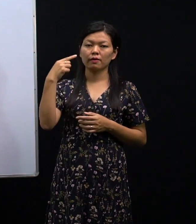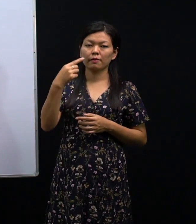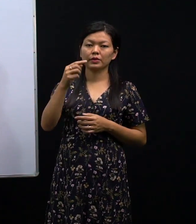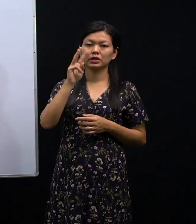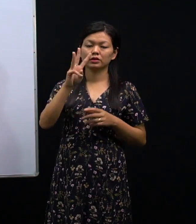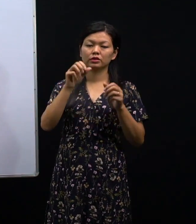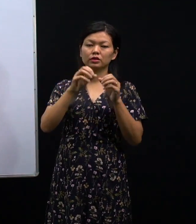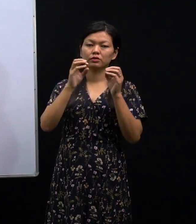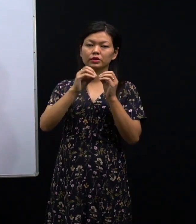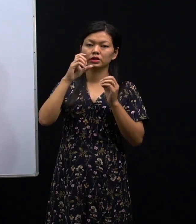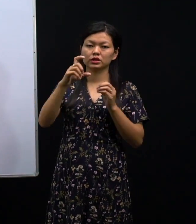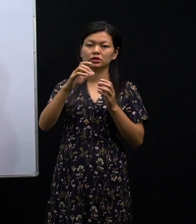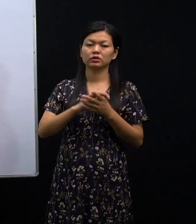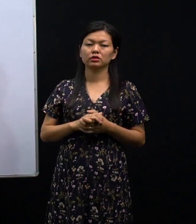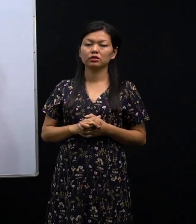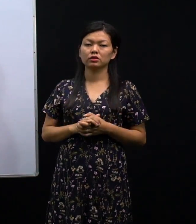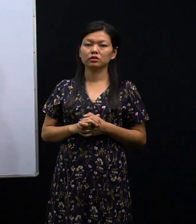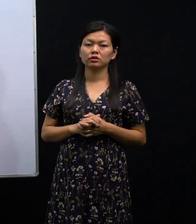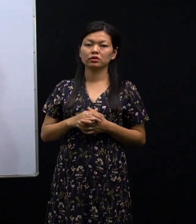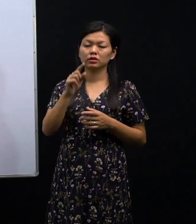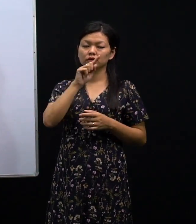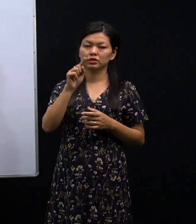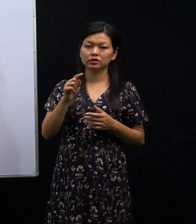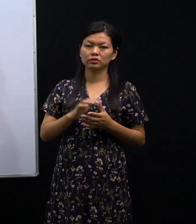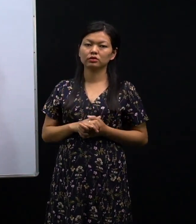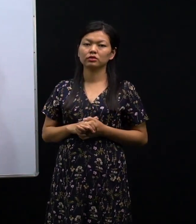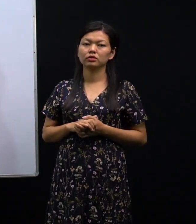minus 3ABC is equal to